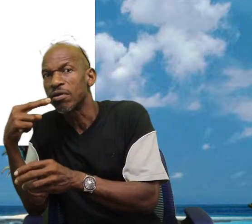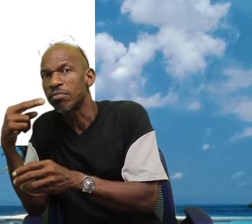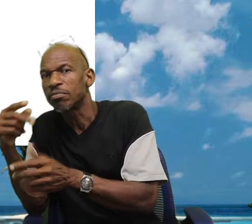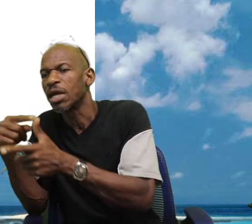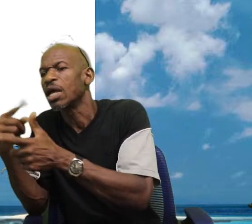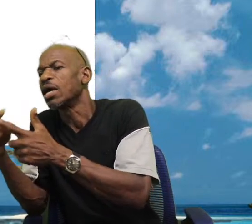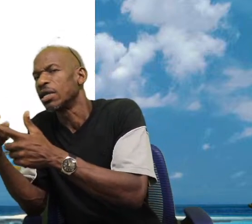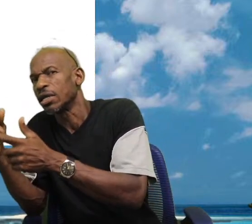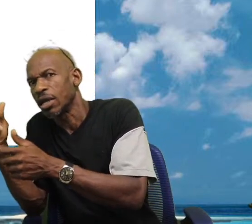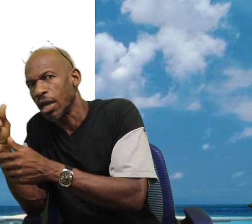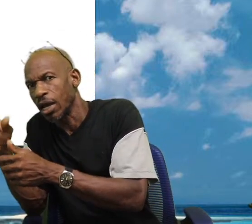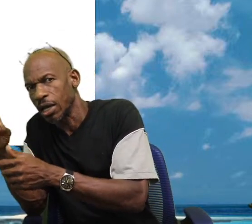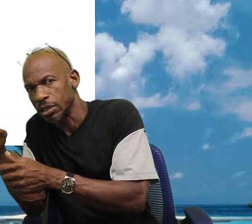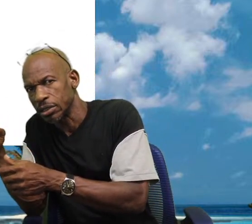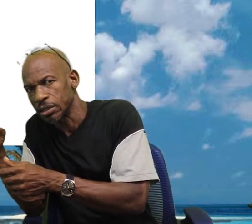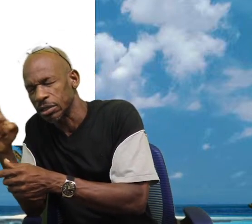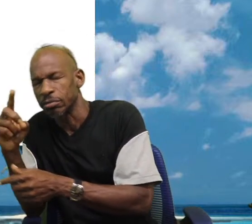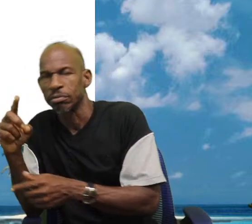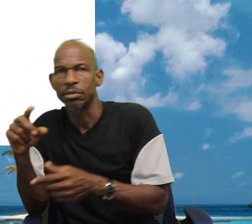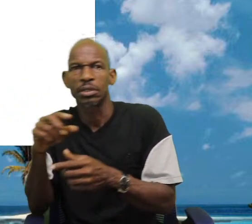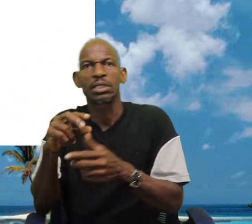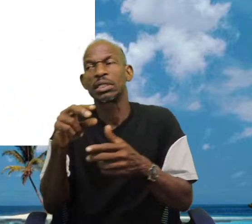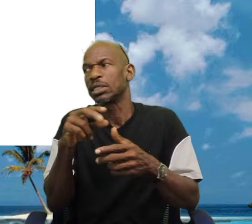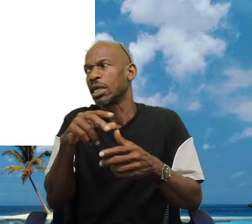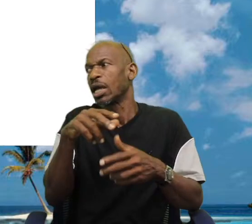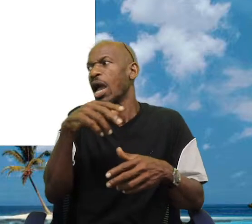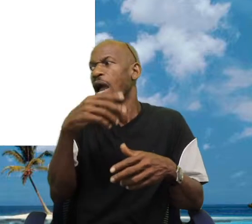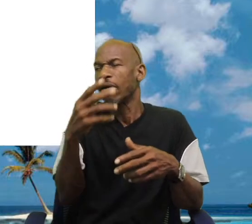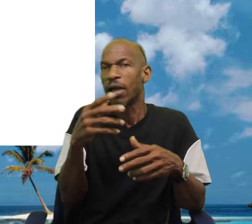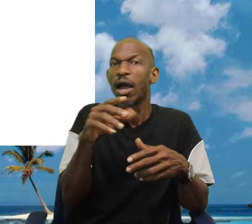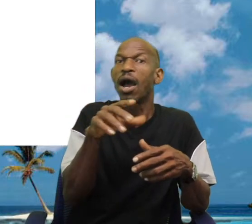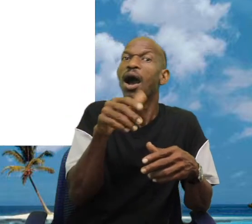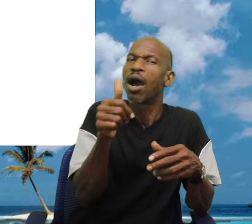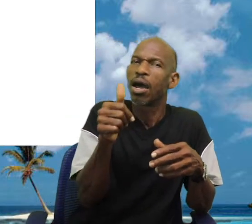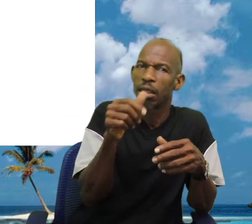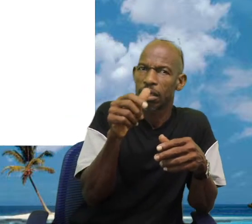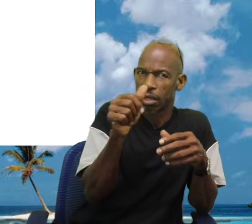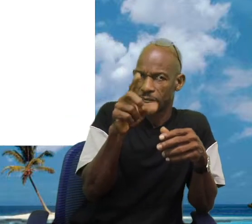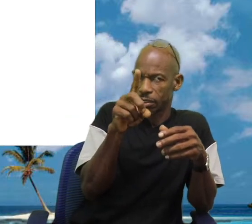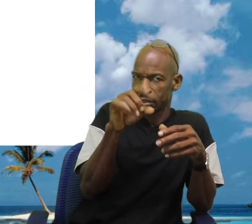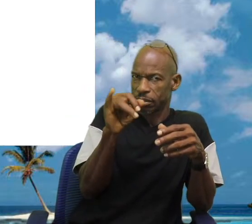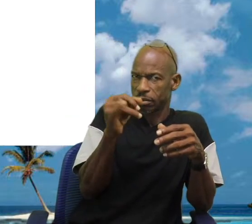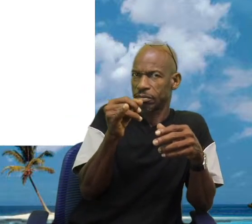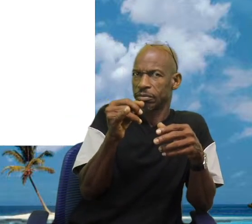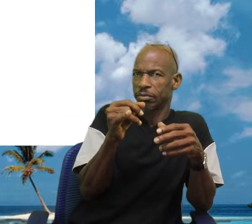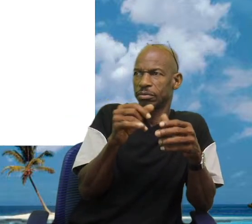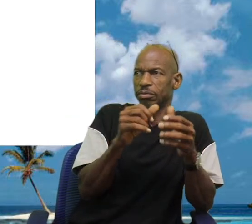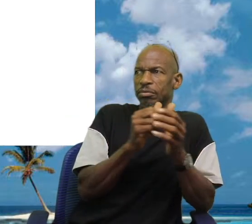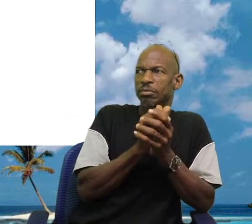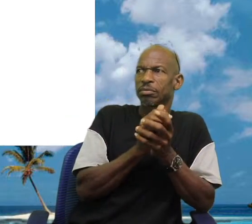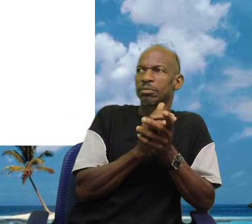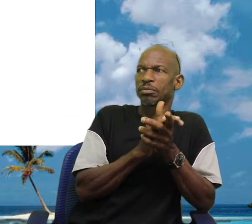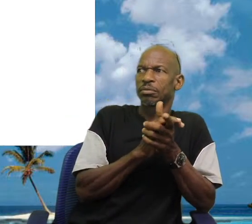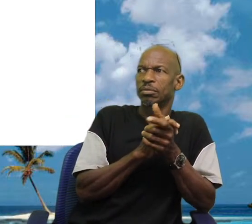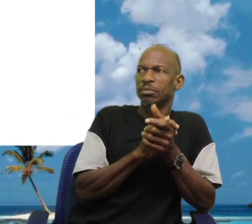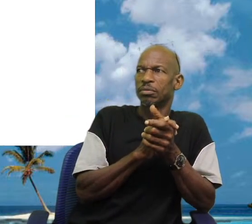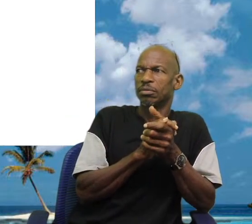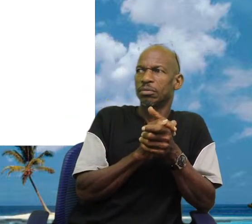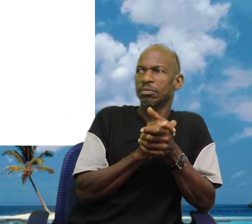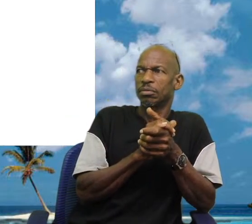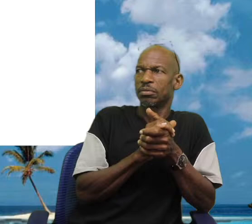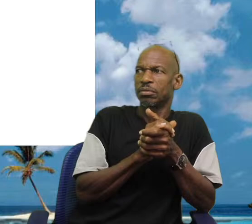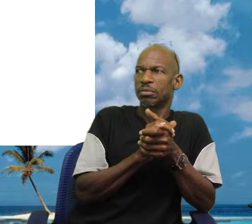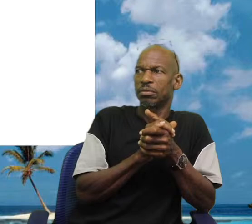And then I put another adjective. This is just adding words to